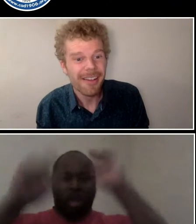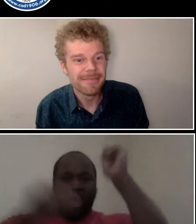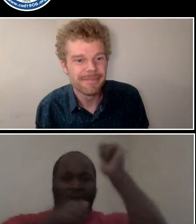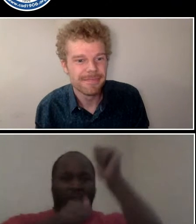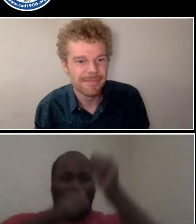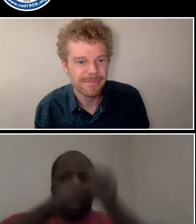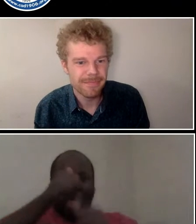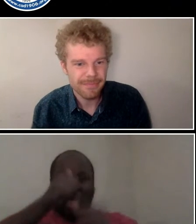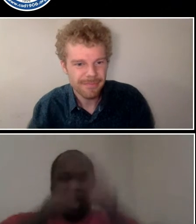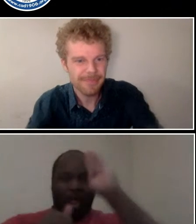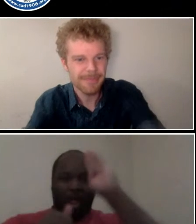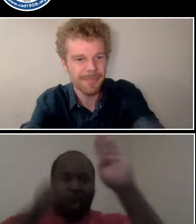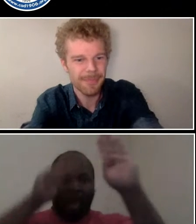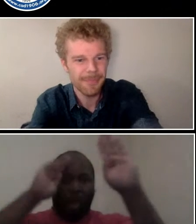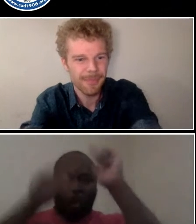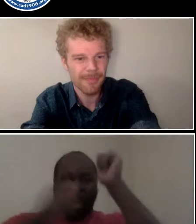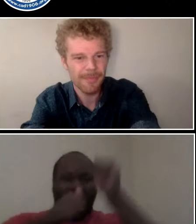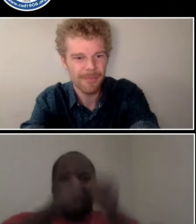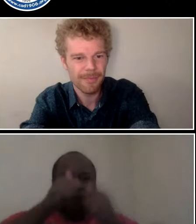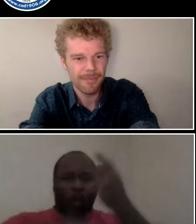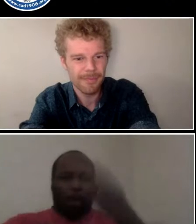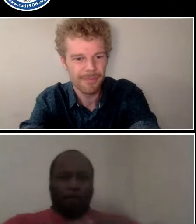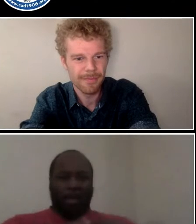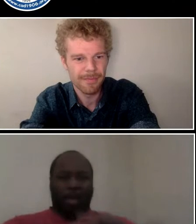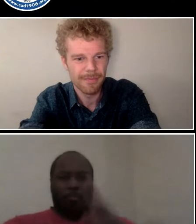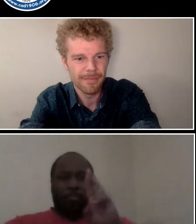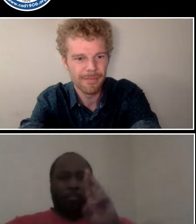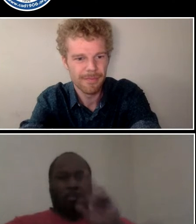and introduce yourself?